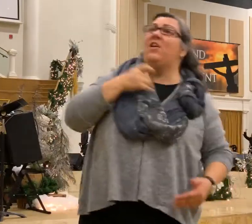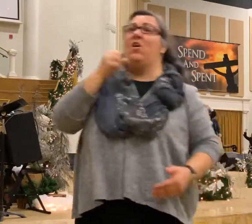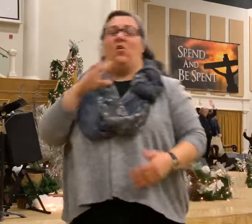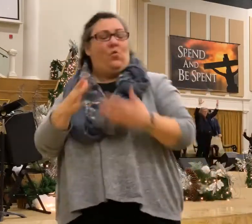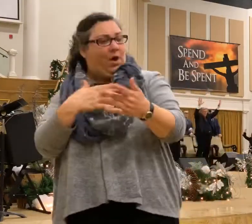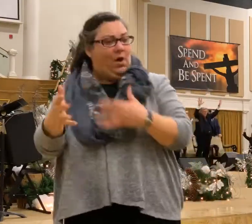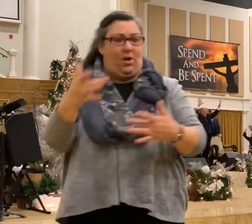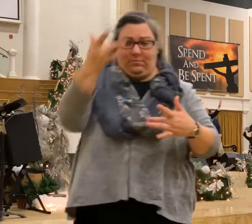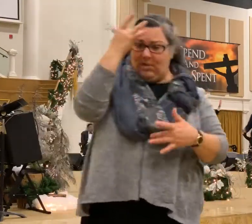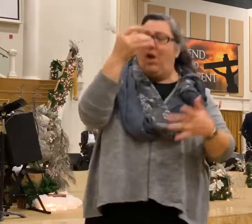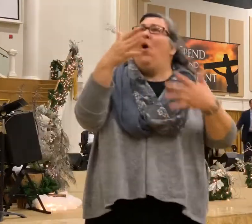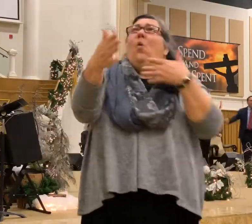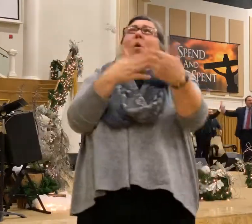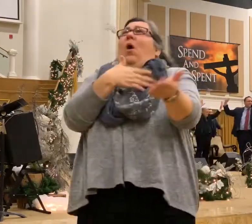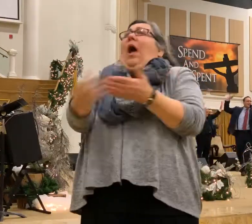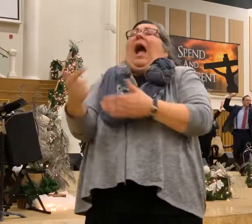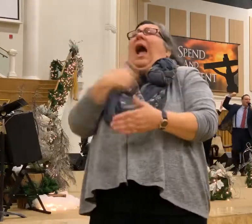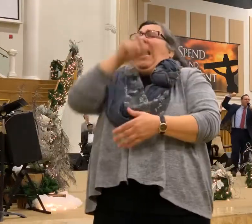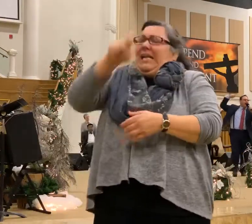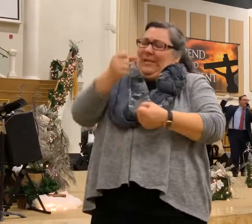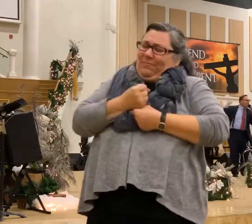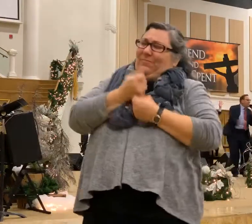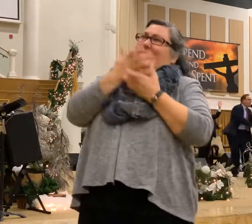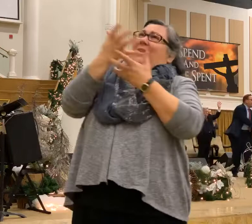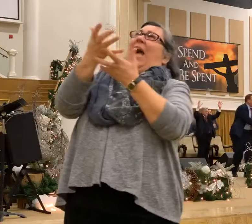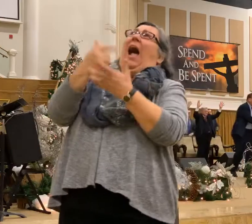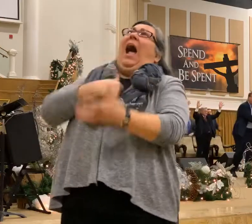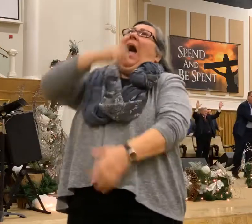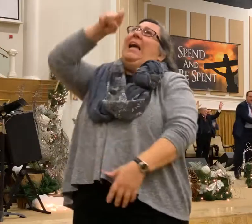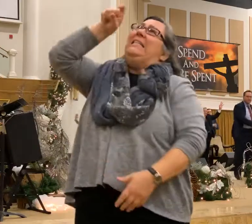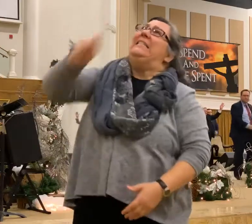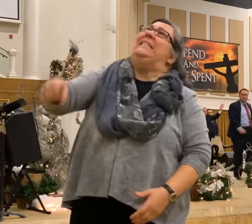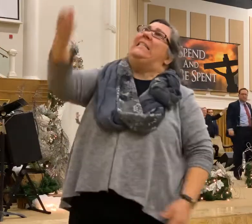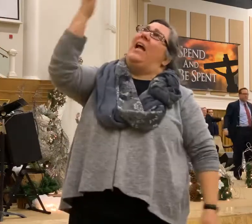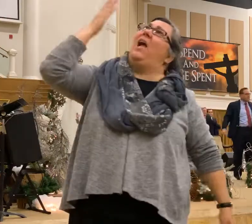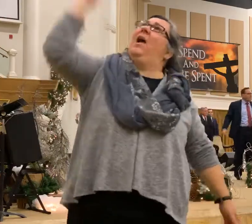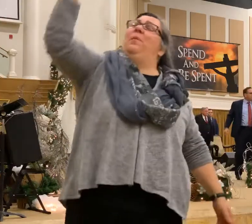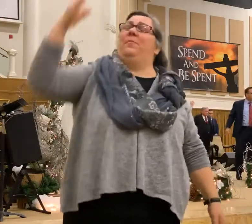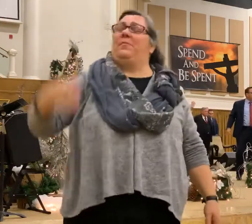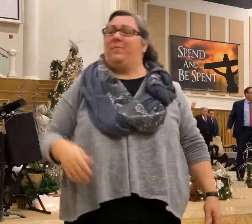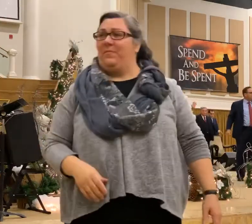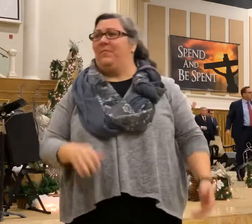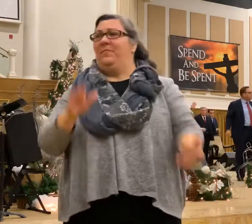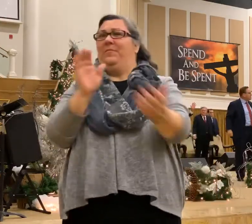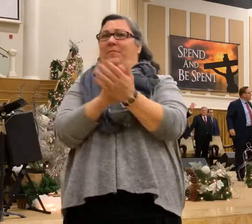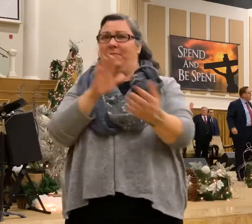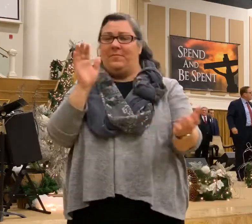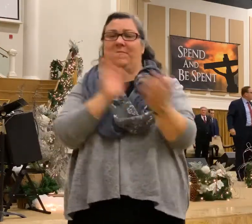it, that's not what it's about. It's about my need for